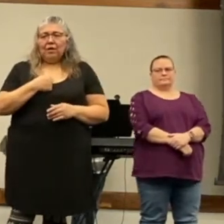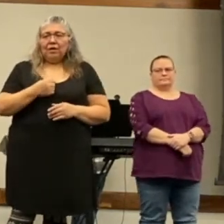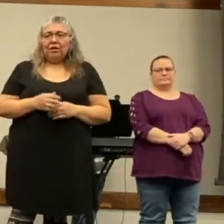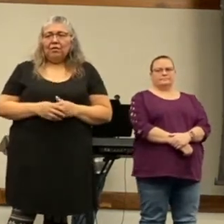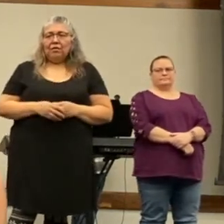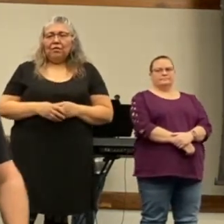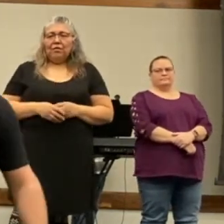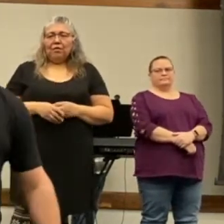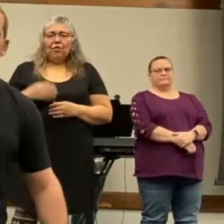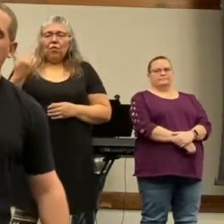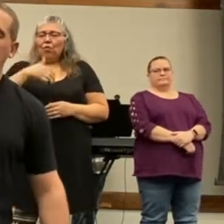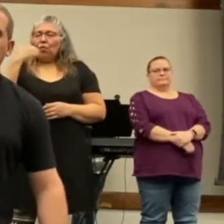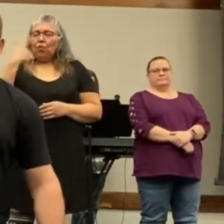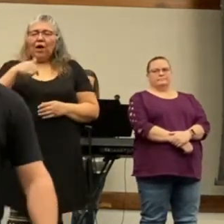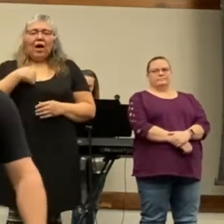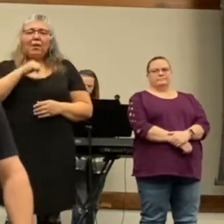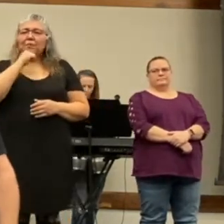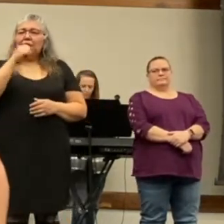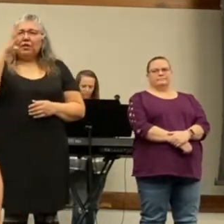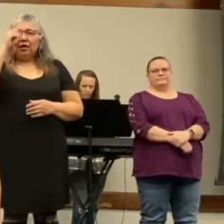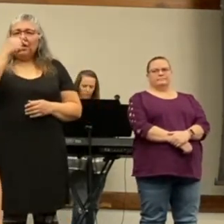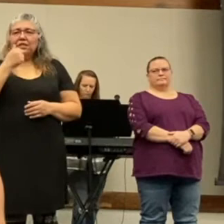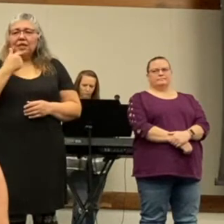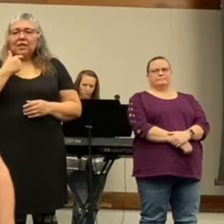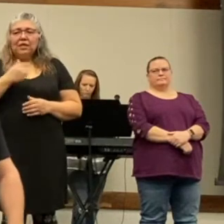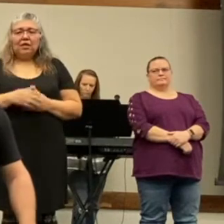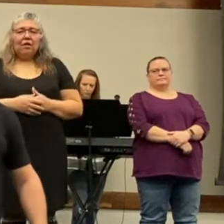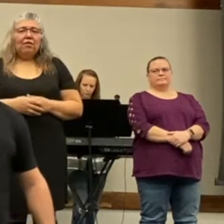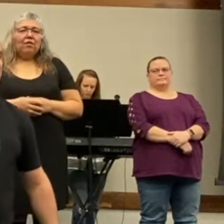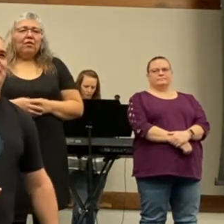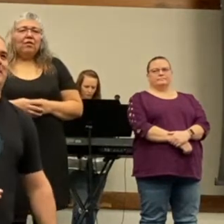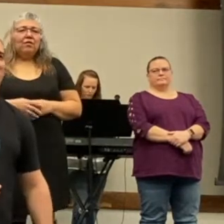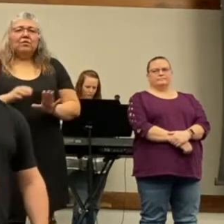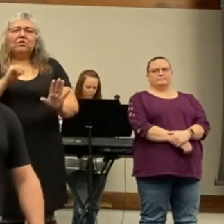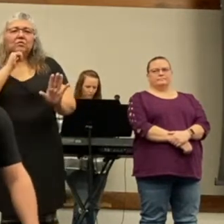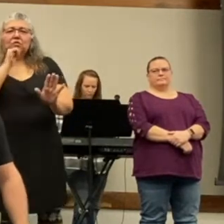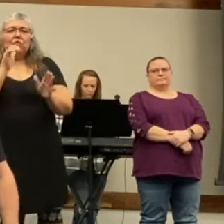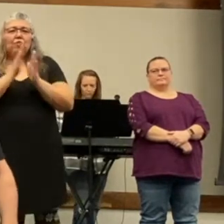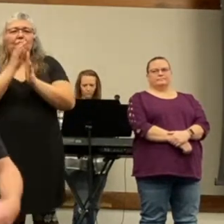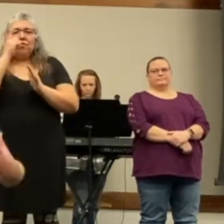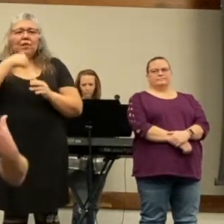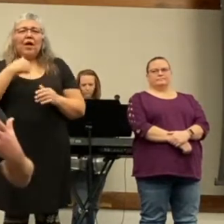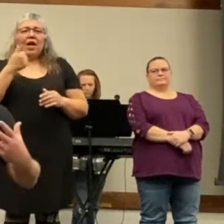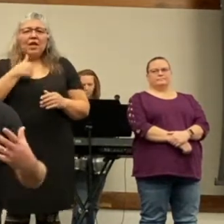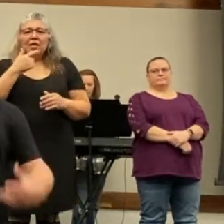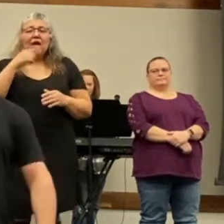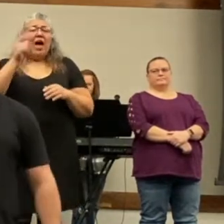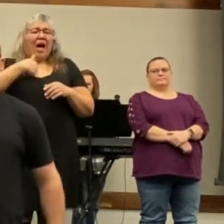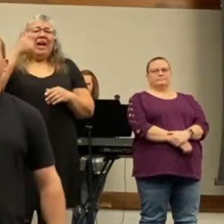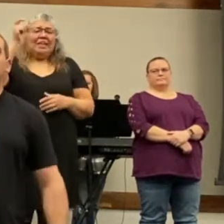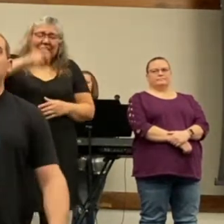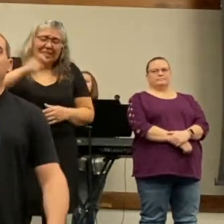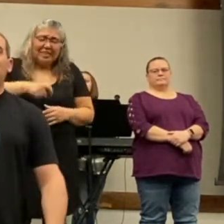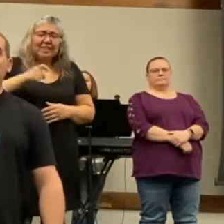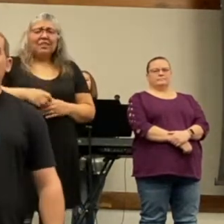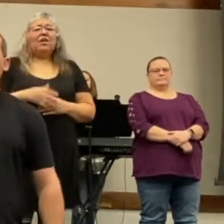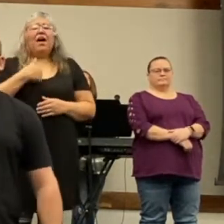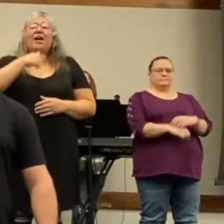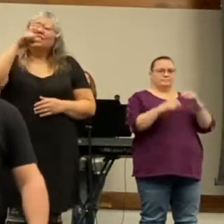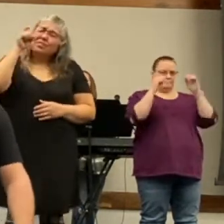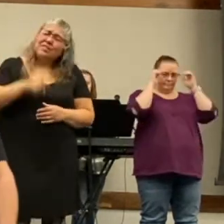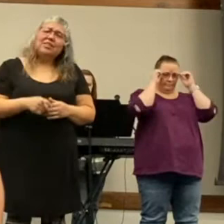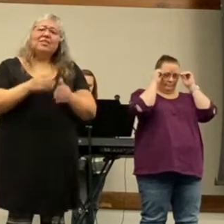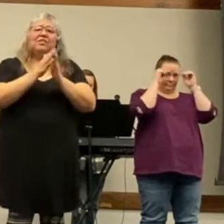Oh, and I'm not the guy who just says, I don't pray for me. I'm the guy who says, I need it. I need